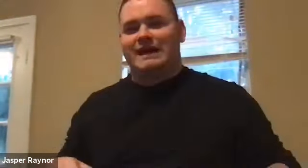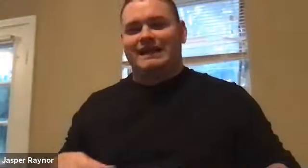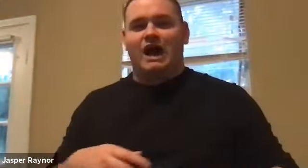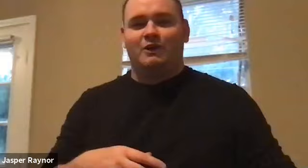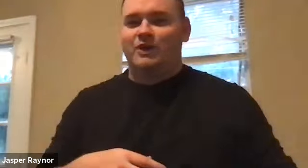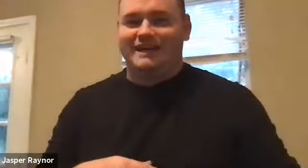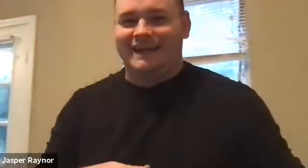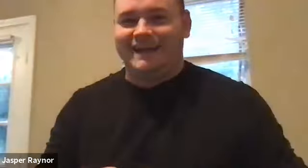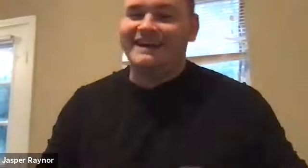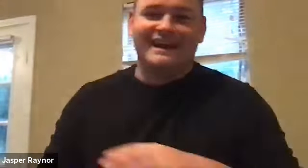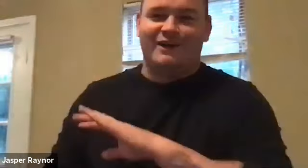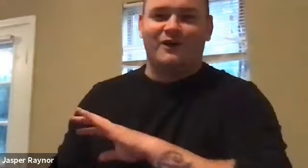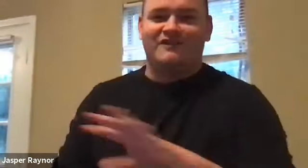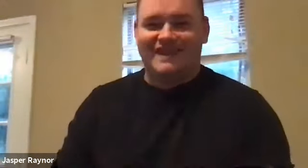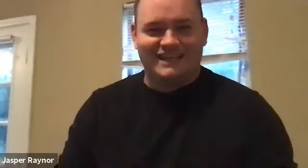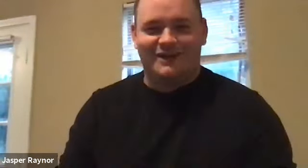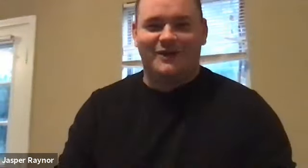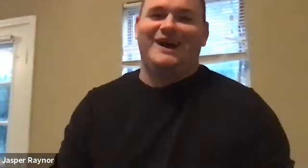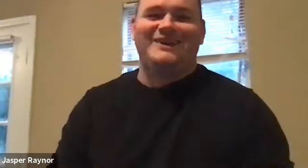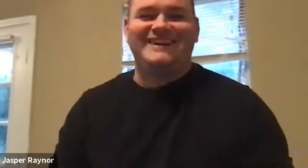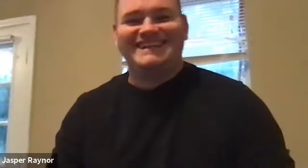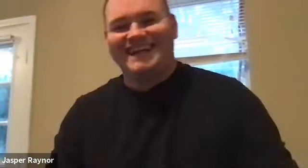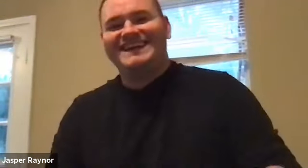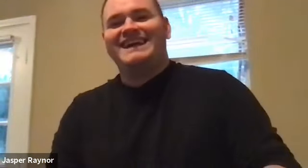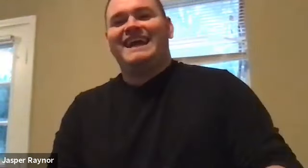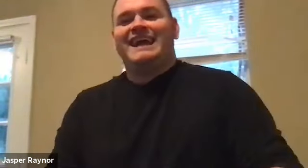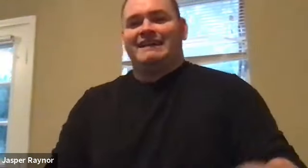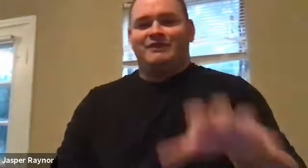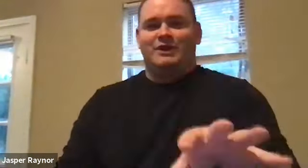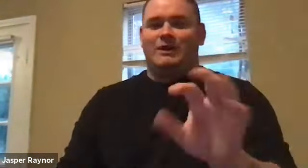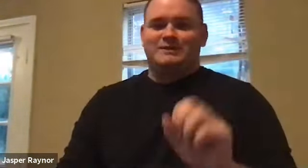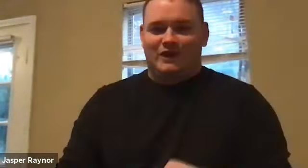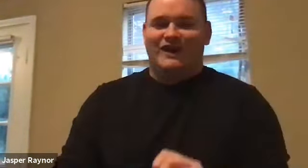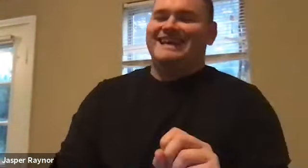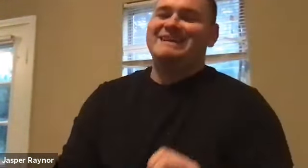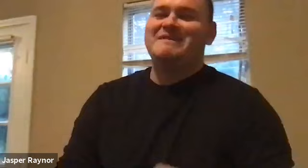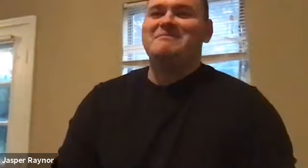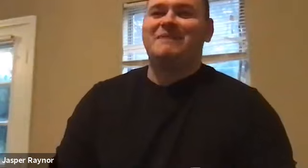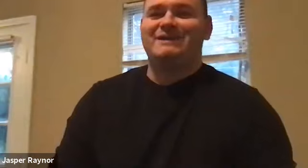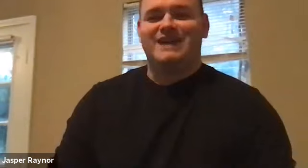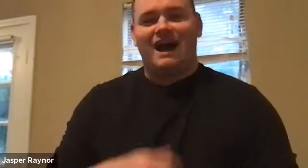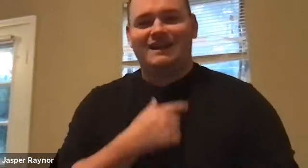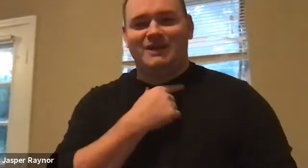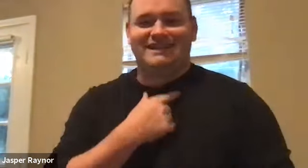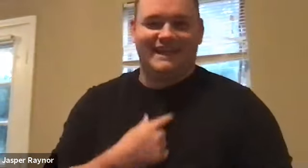a Hollywood Undead. I don't know if any of y'all know Hollywood Undead. If you do, I'm sorry. But it was a Hollywood Undead